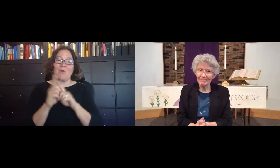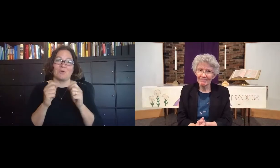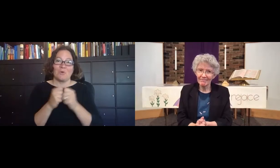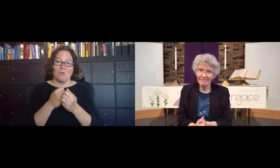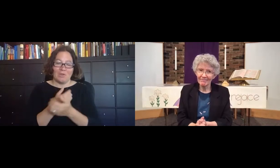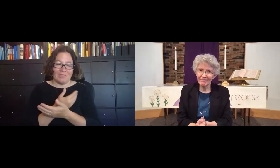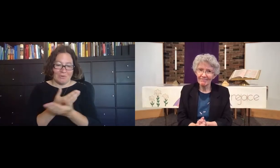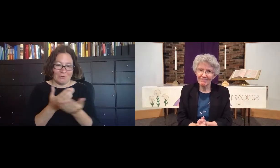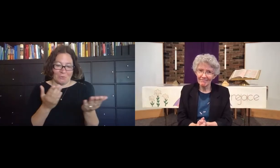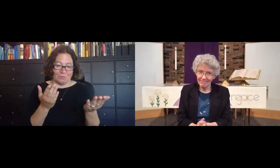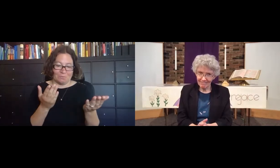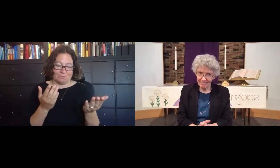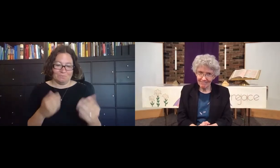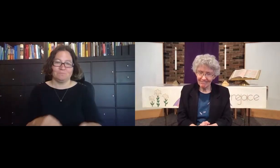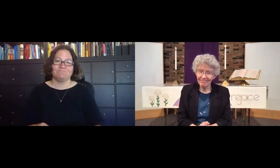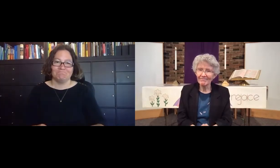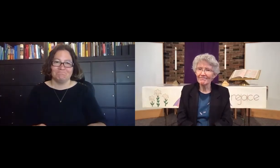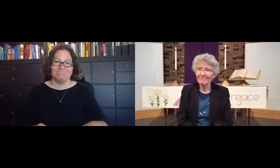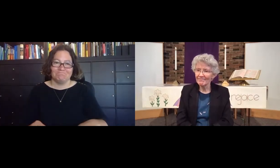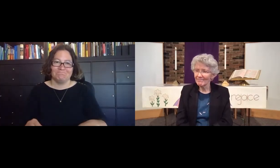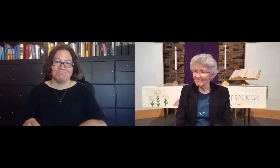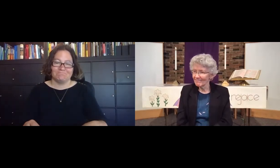Together also with you.